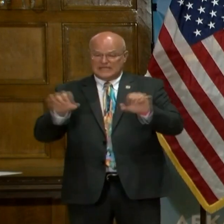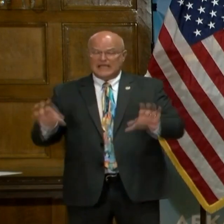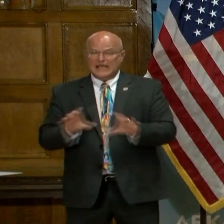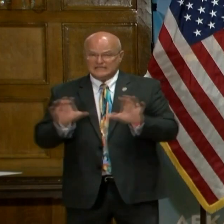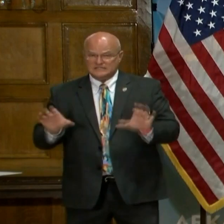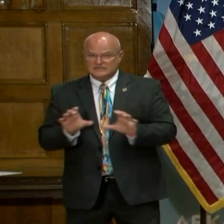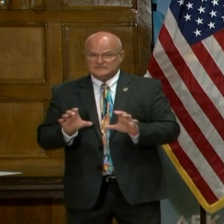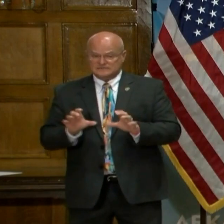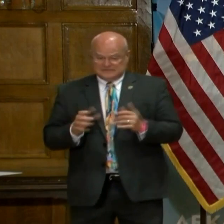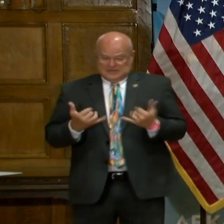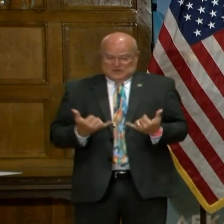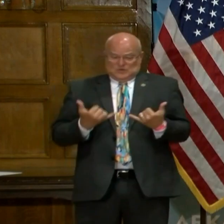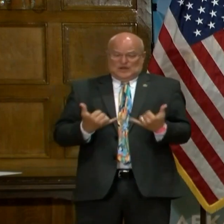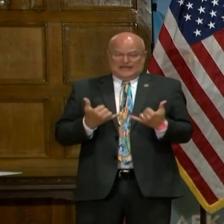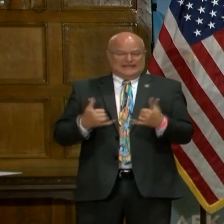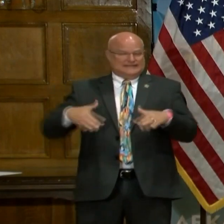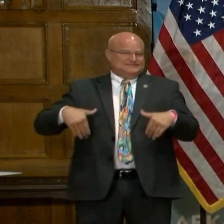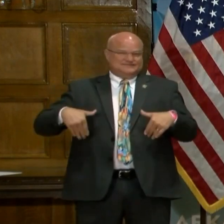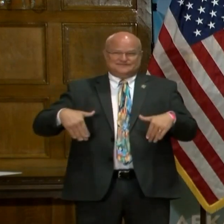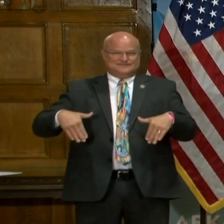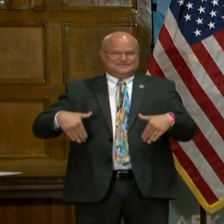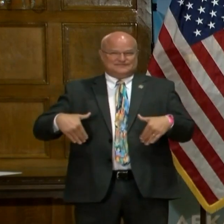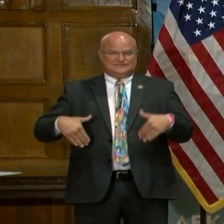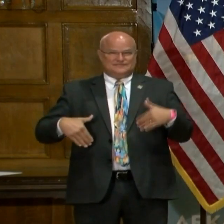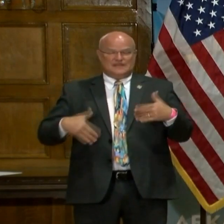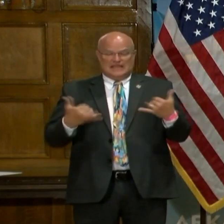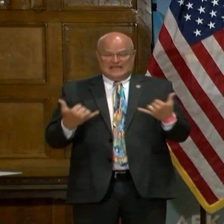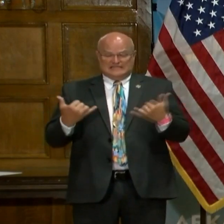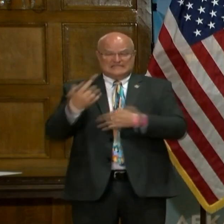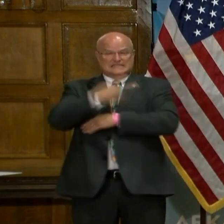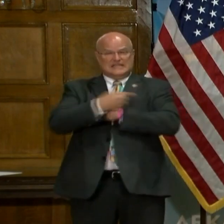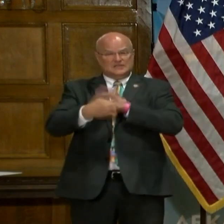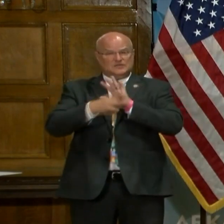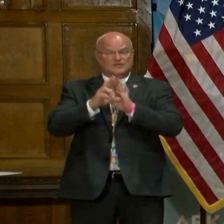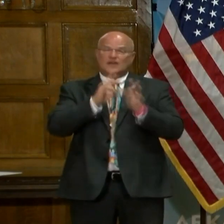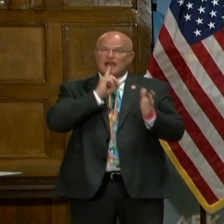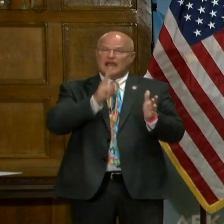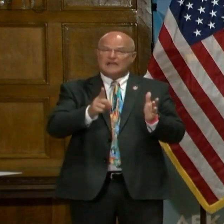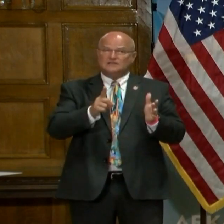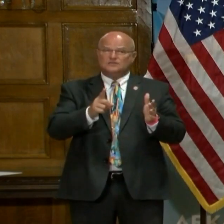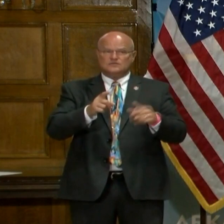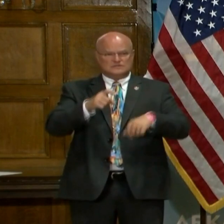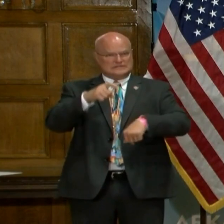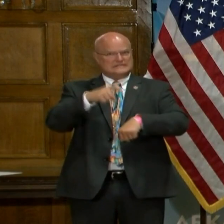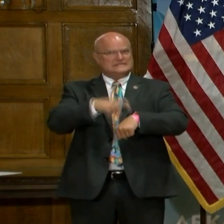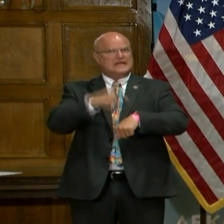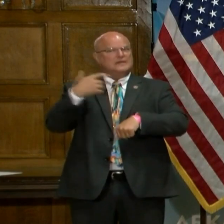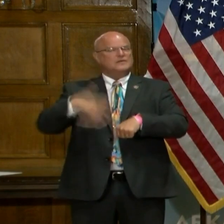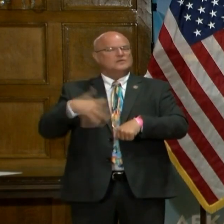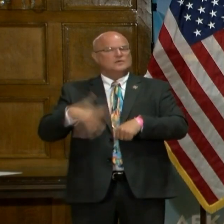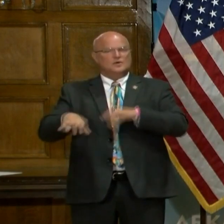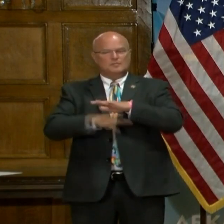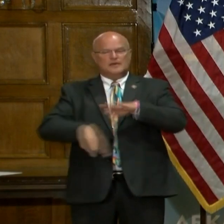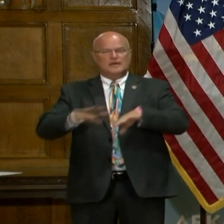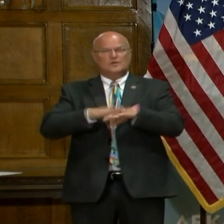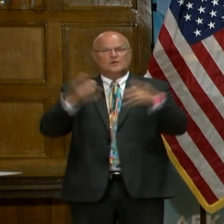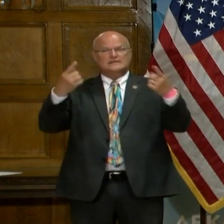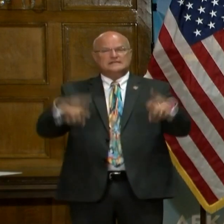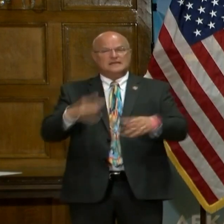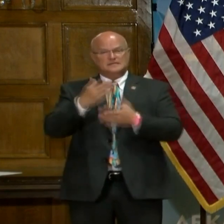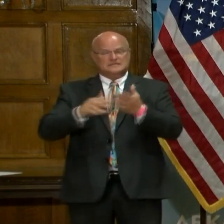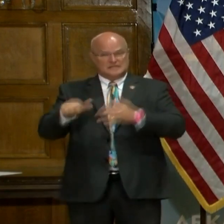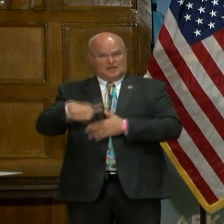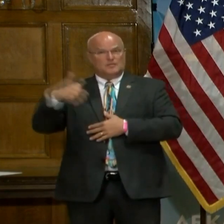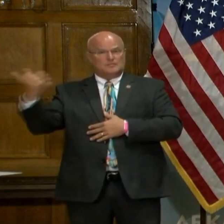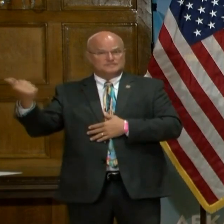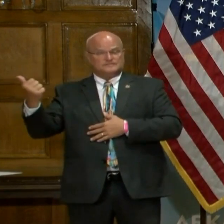action. But that has not been the case, and today's review is actually very timely based upon what's happening in some